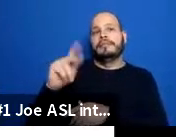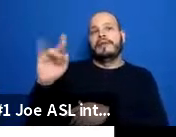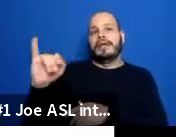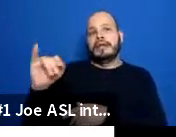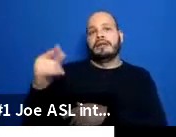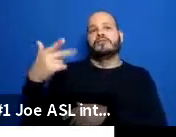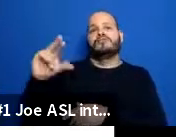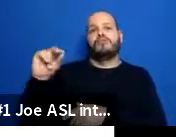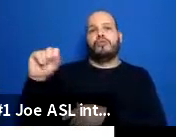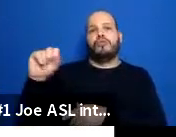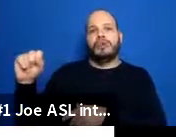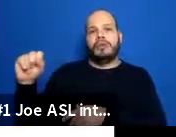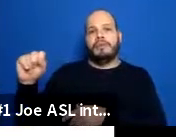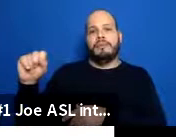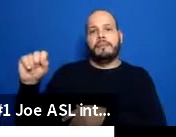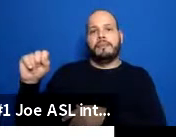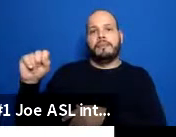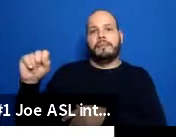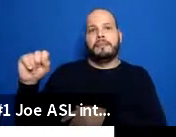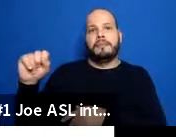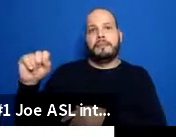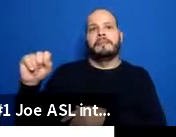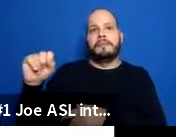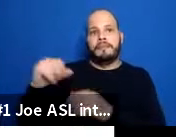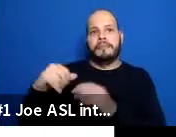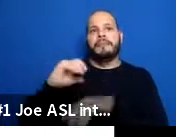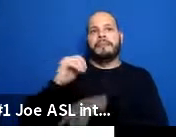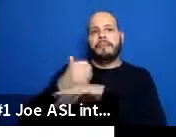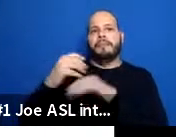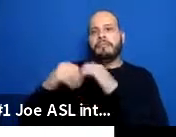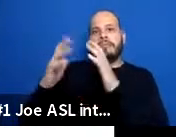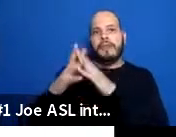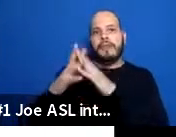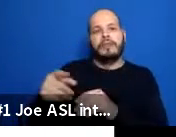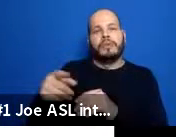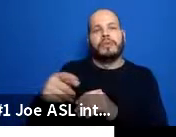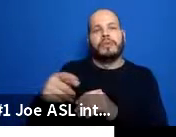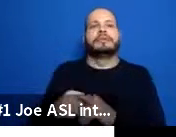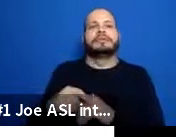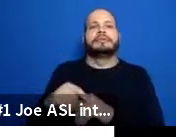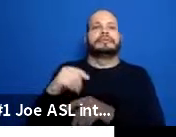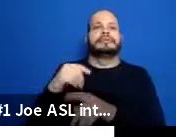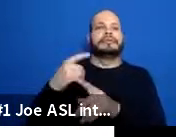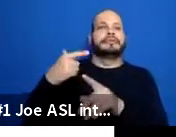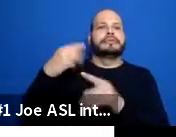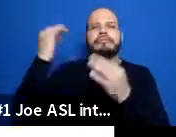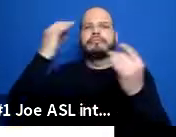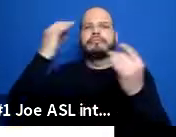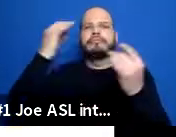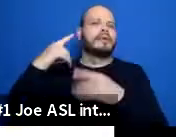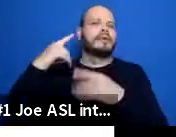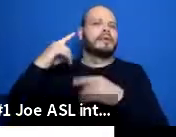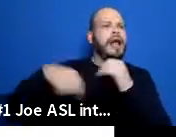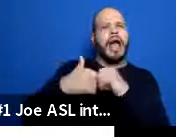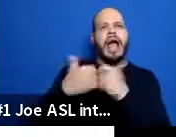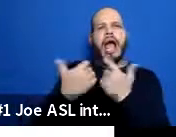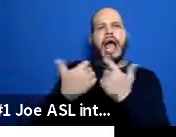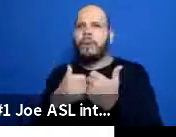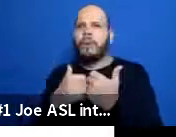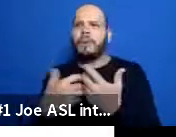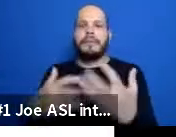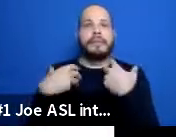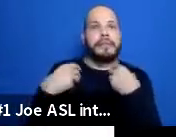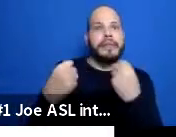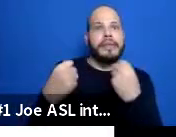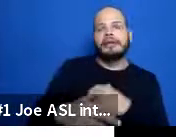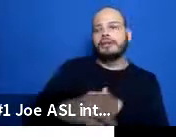creative entrepreneur currently innovating ways to resist, heal, liberate, and create with their pedagogy.